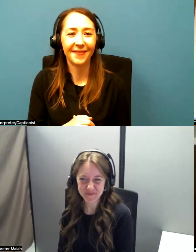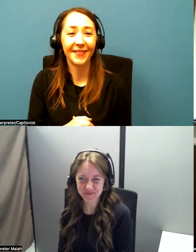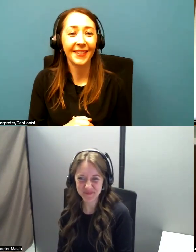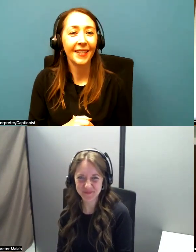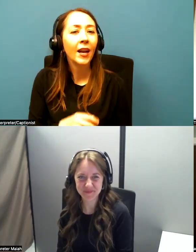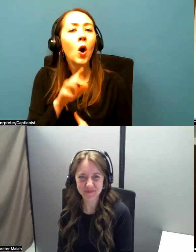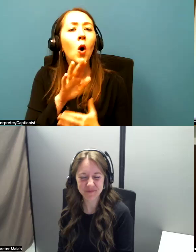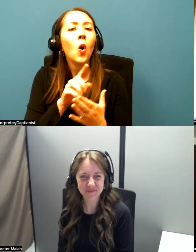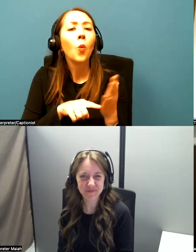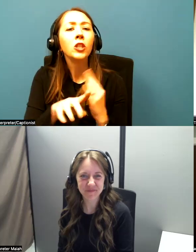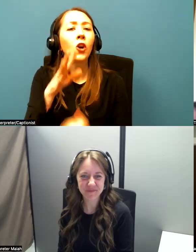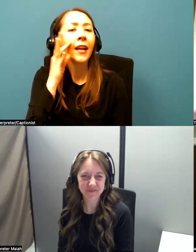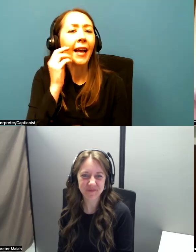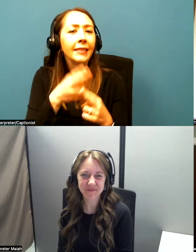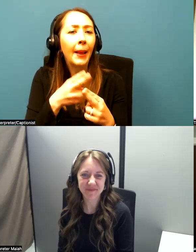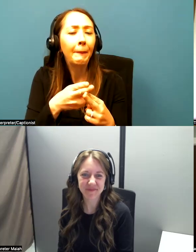What's your cat's name?